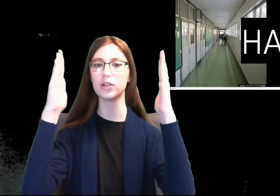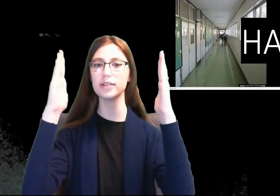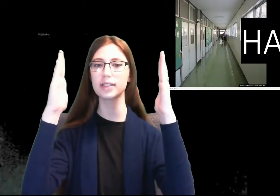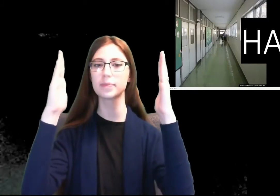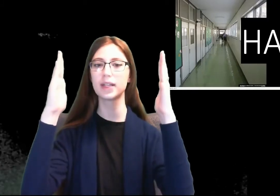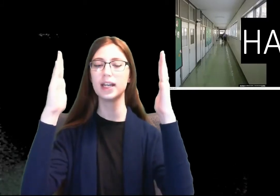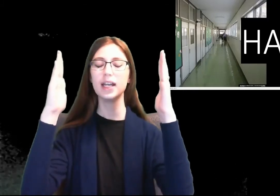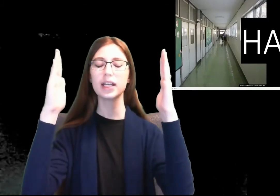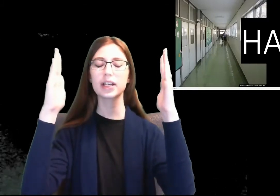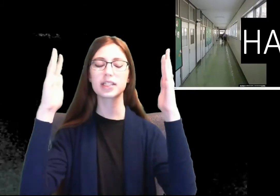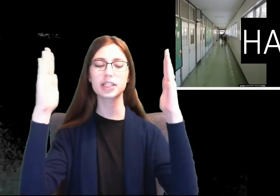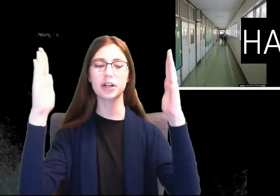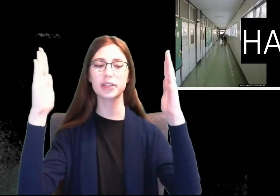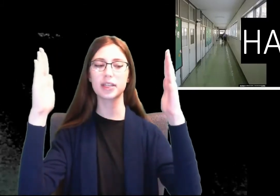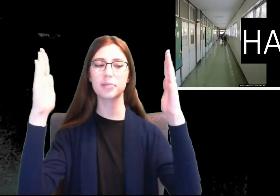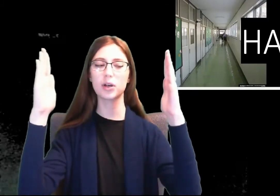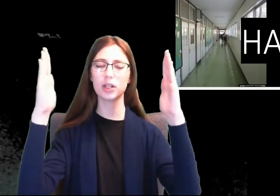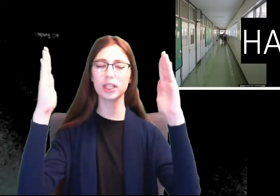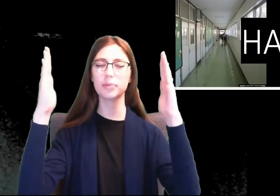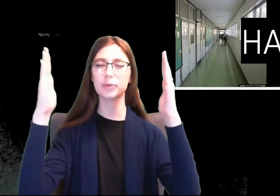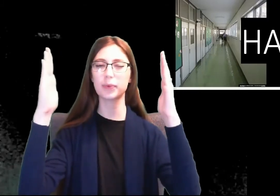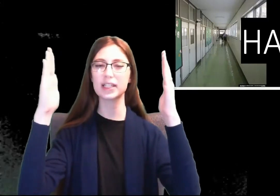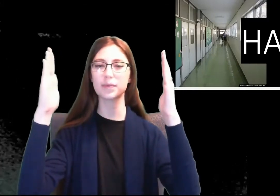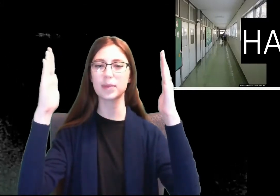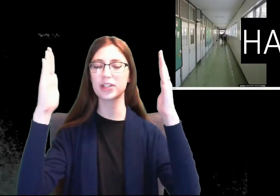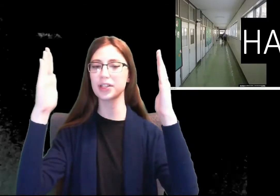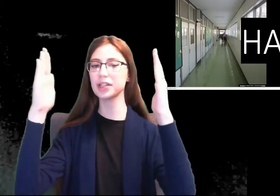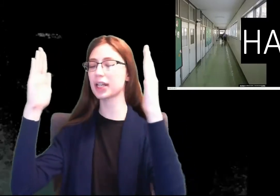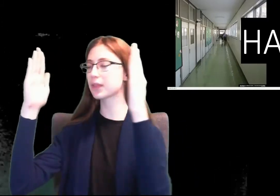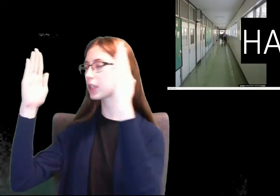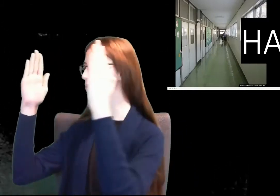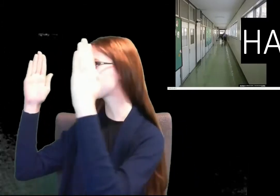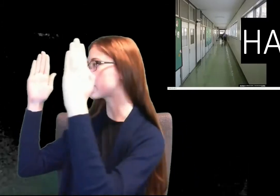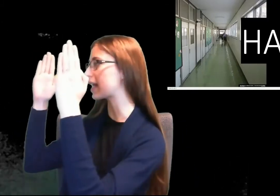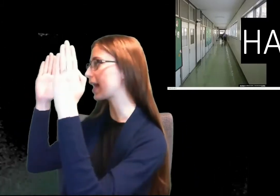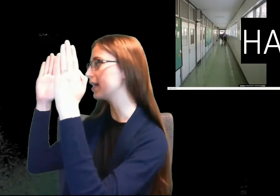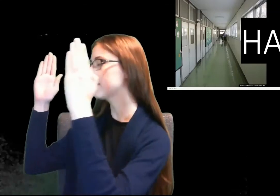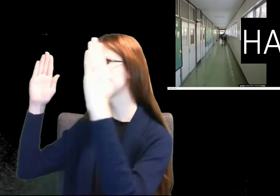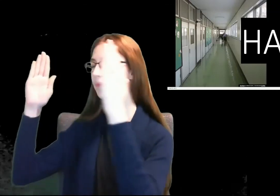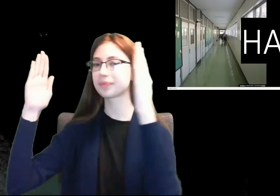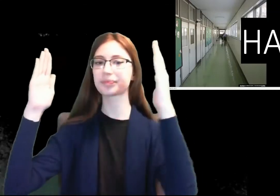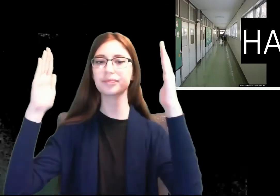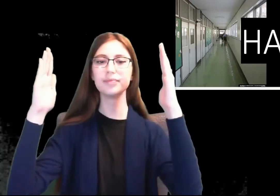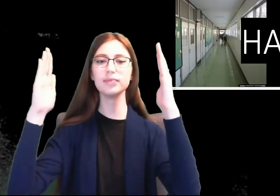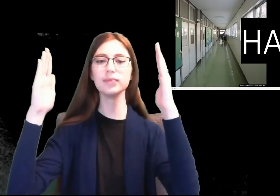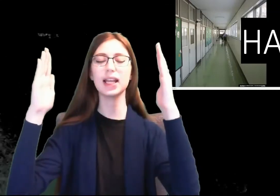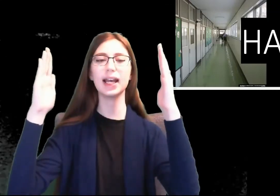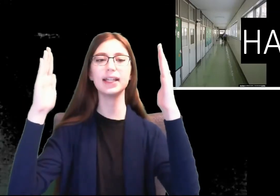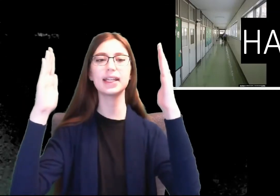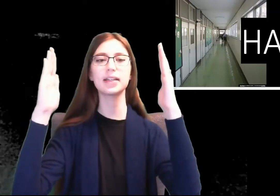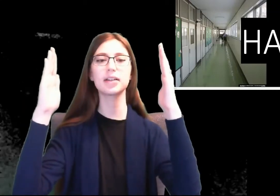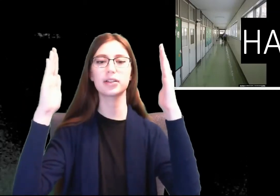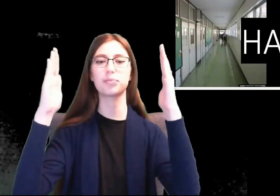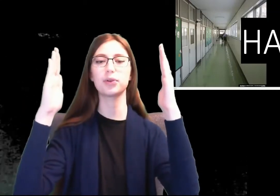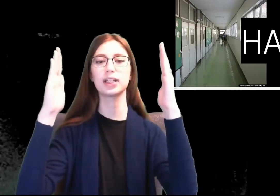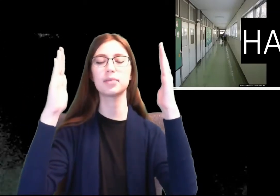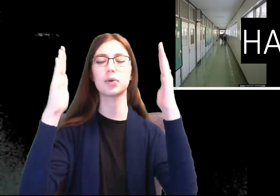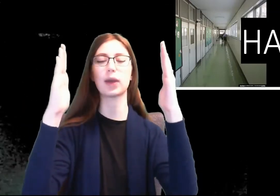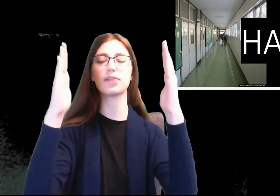walls. You're going to start them a little bit of ways from each other, kind of close to your head. And then going to bring them away from